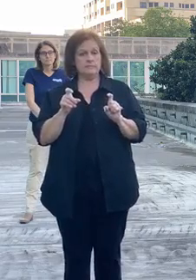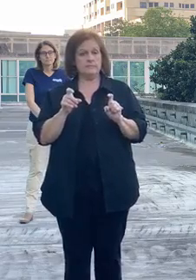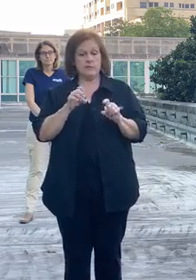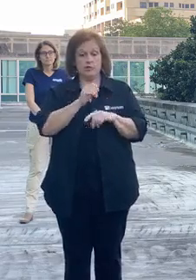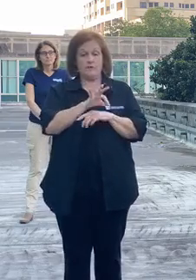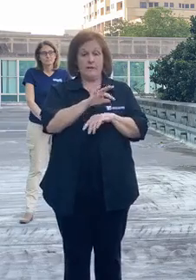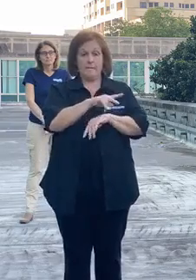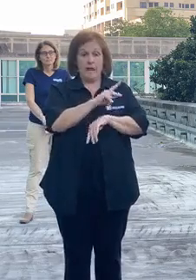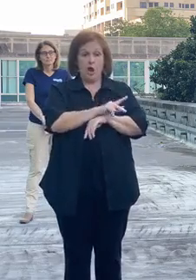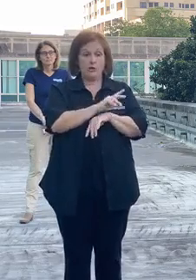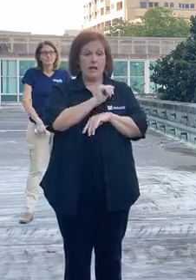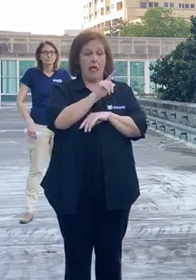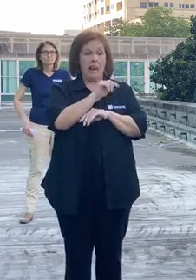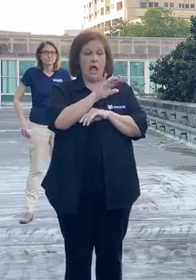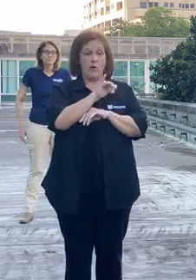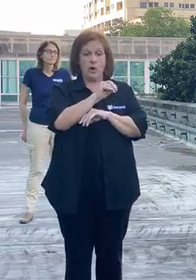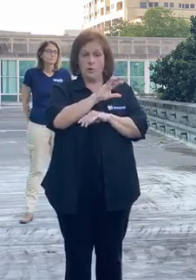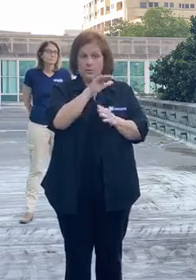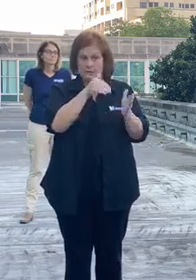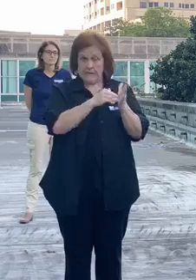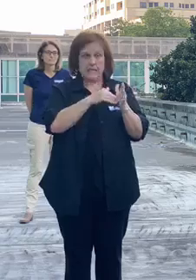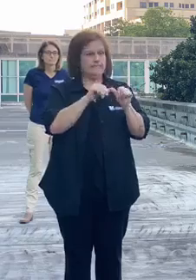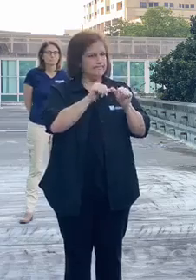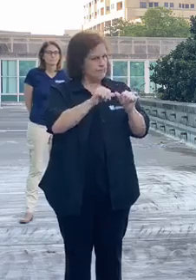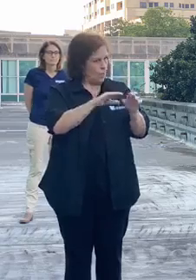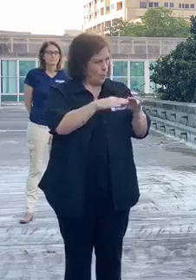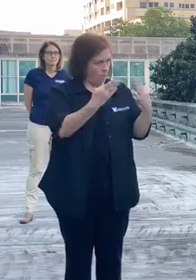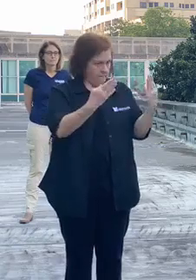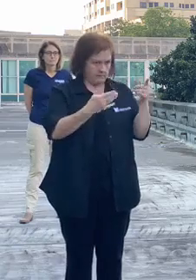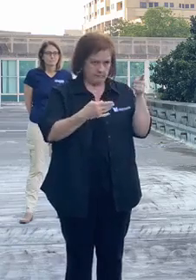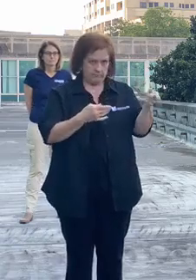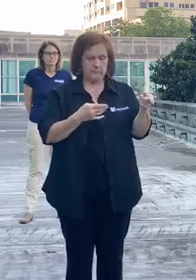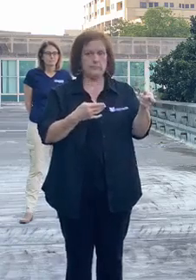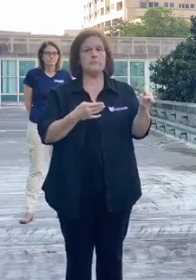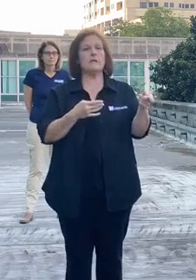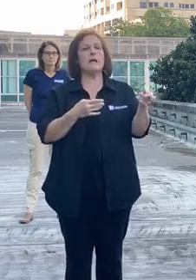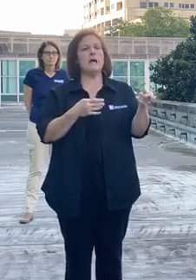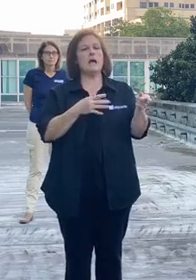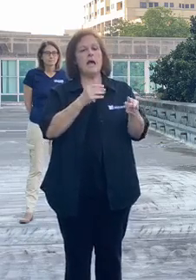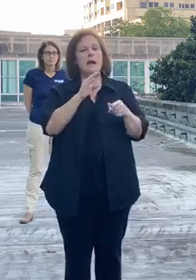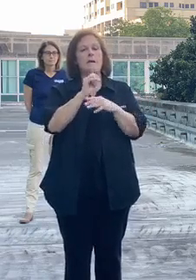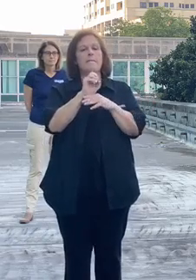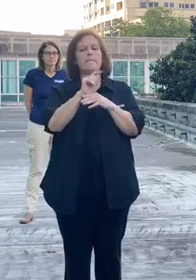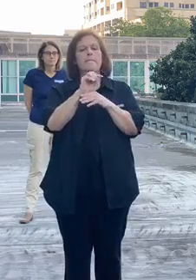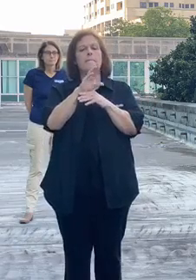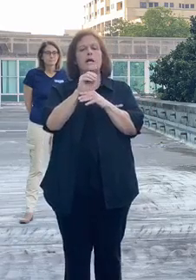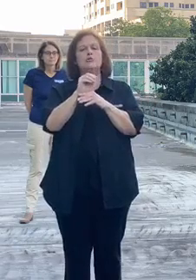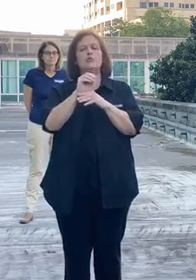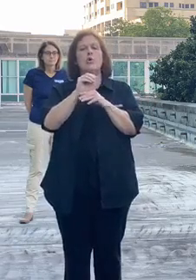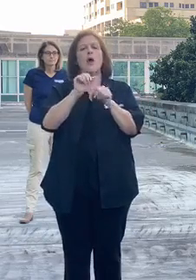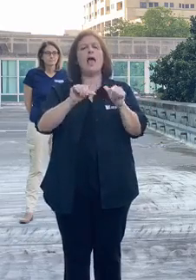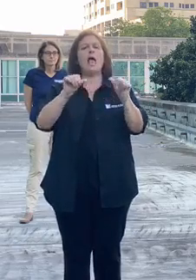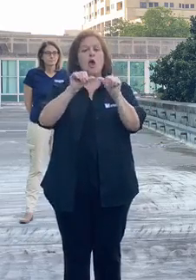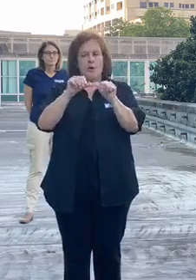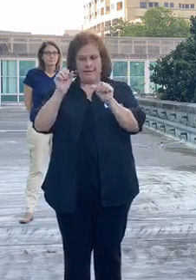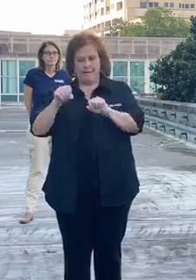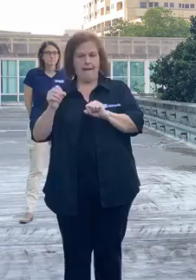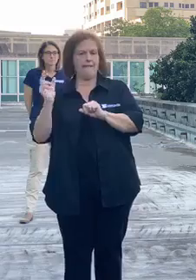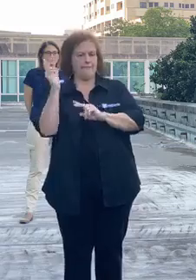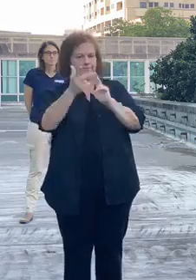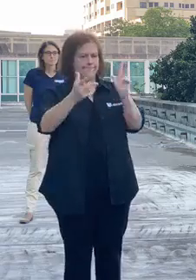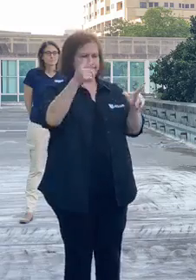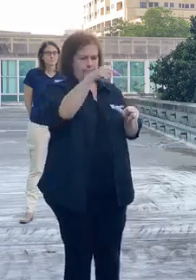In Jefferson Parish, the Alario Center is going to remain open and for all metro area residents to be tested in that drive-through